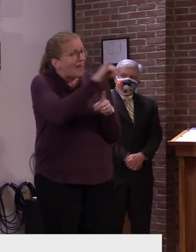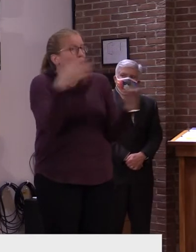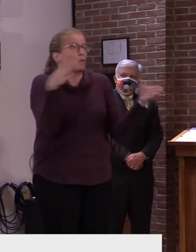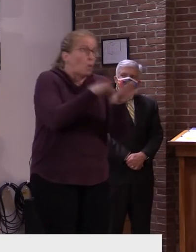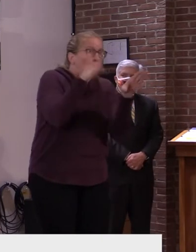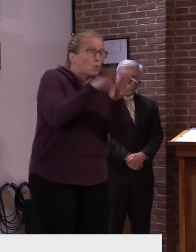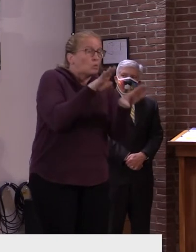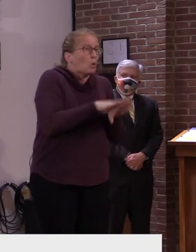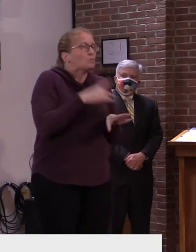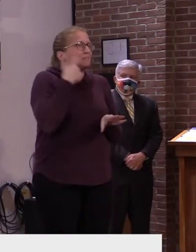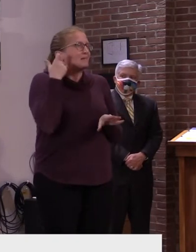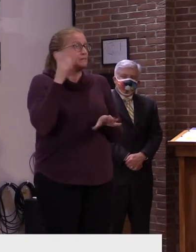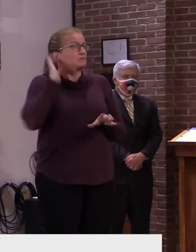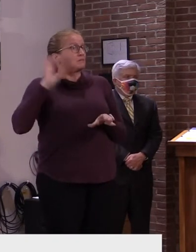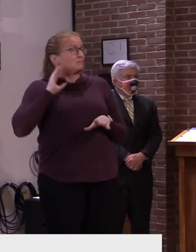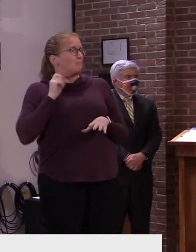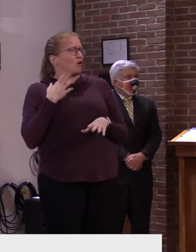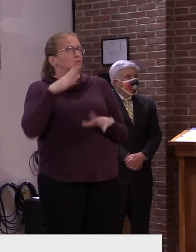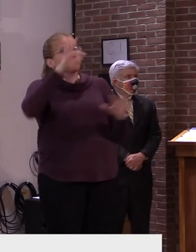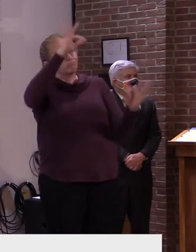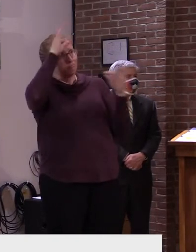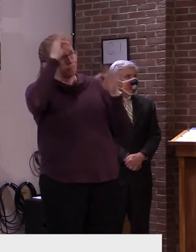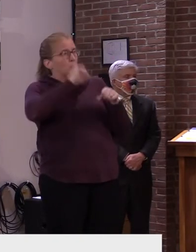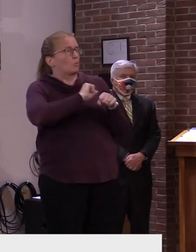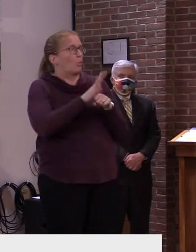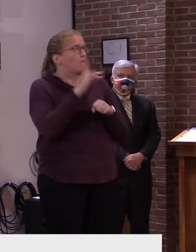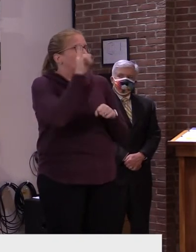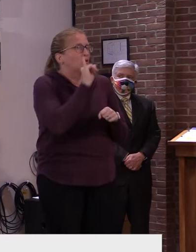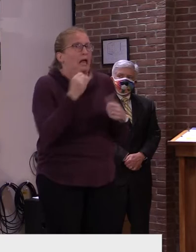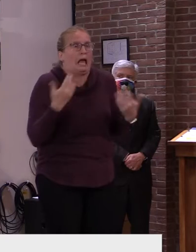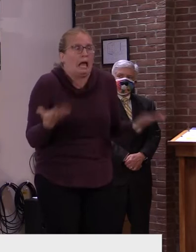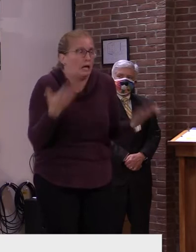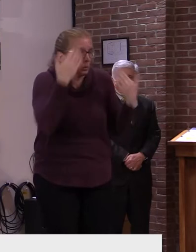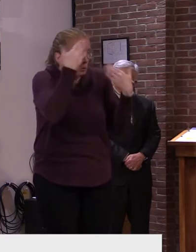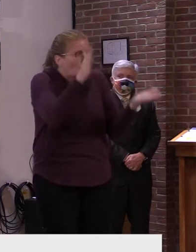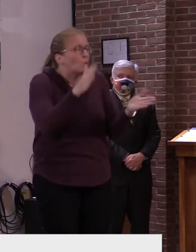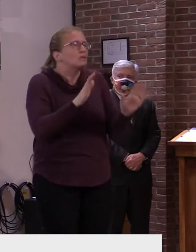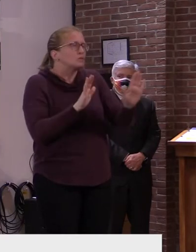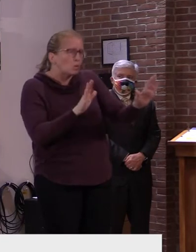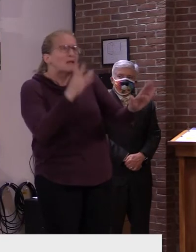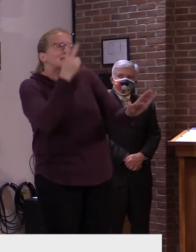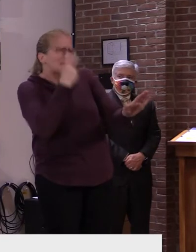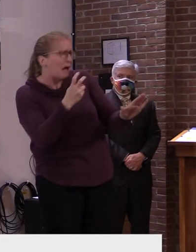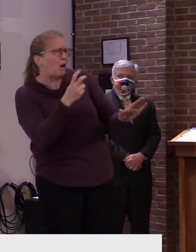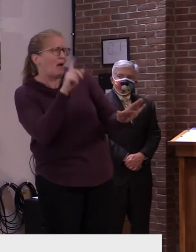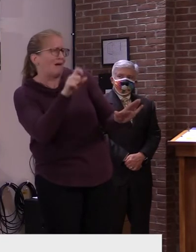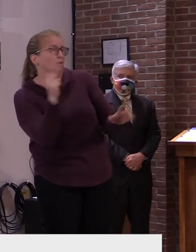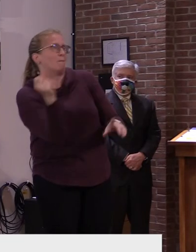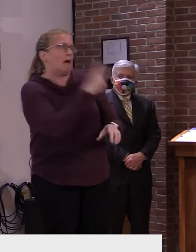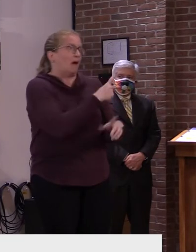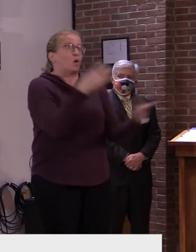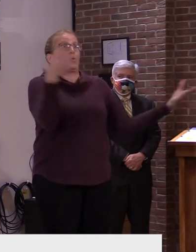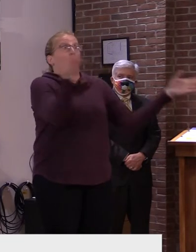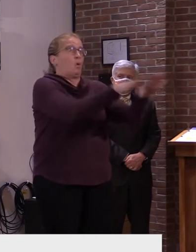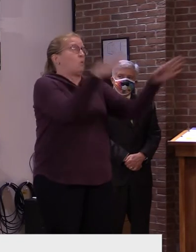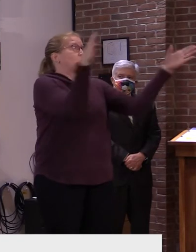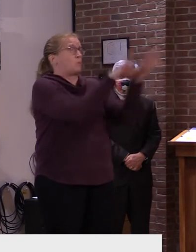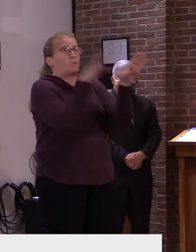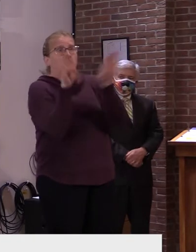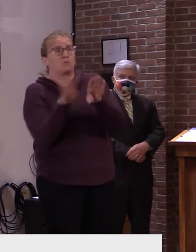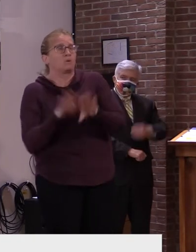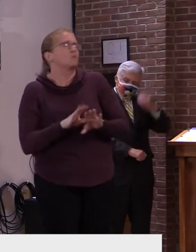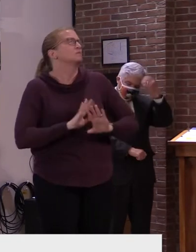don't believe we'll be going back to that, what we saw in the spring, in March, because we've learned a